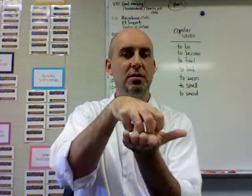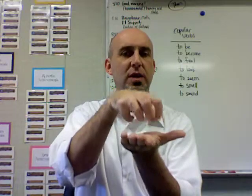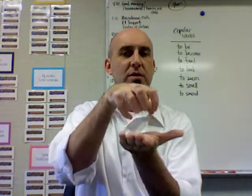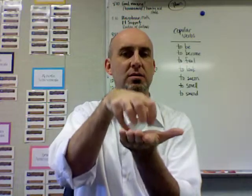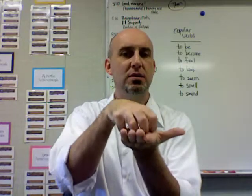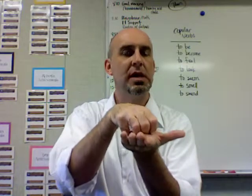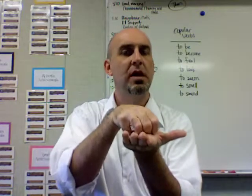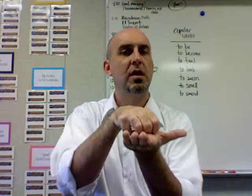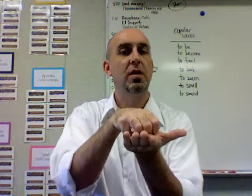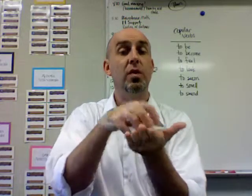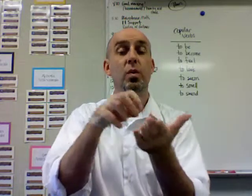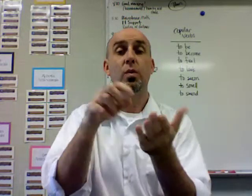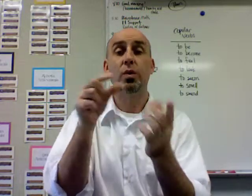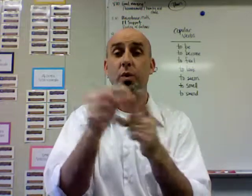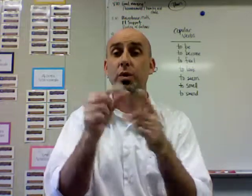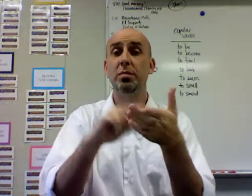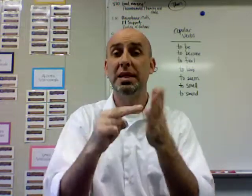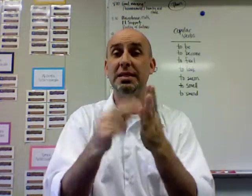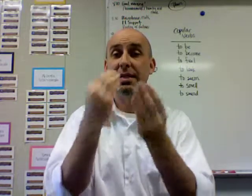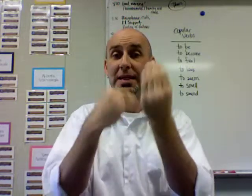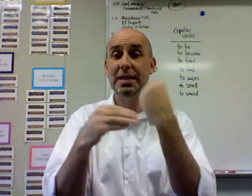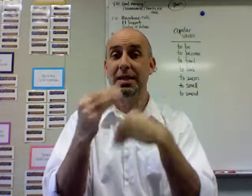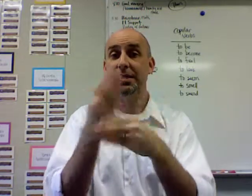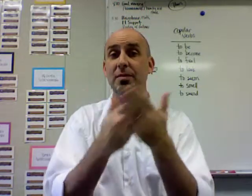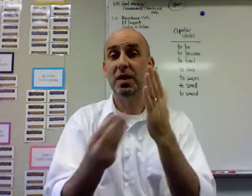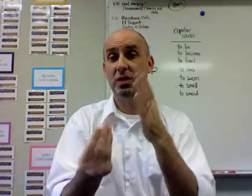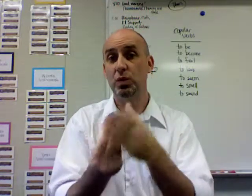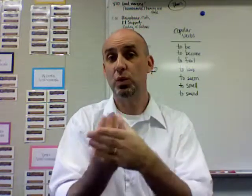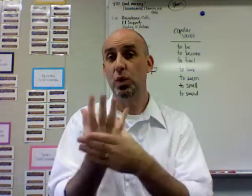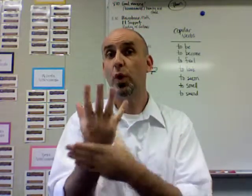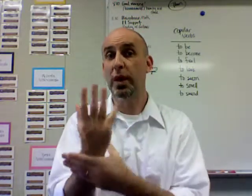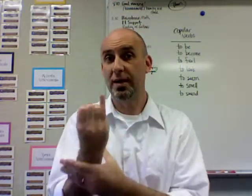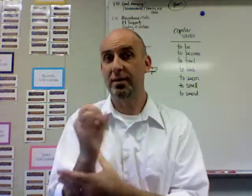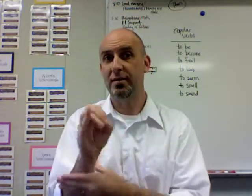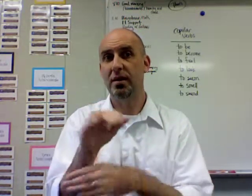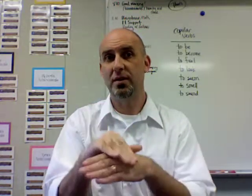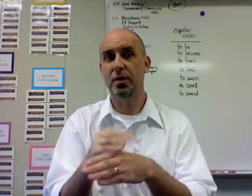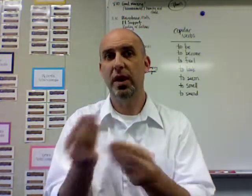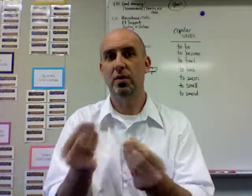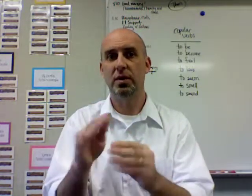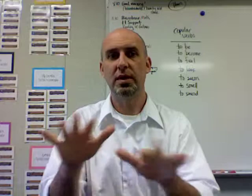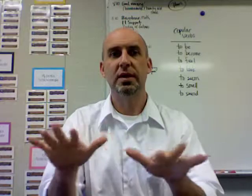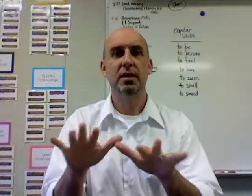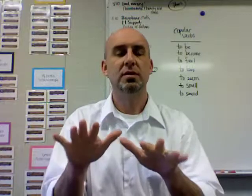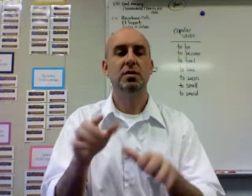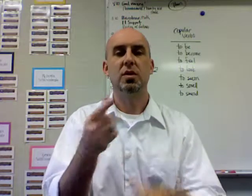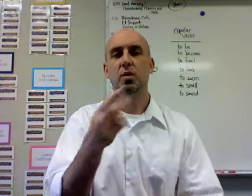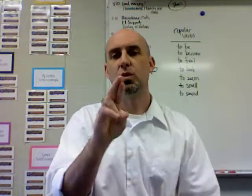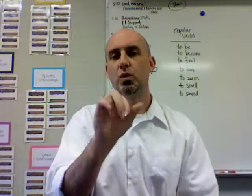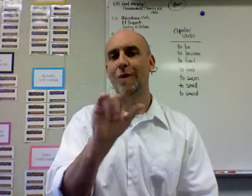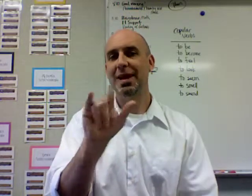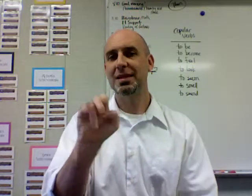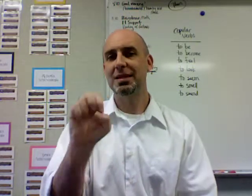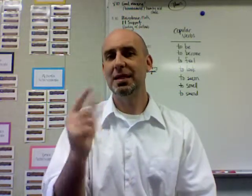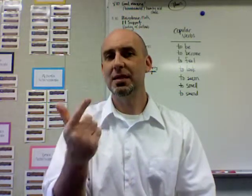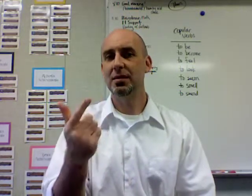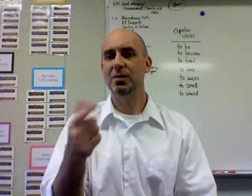ground. The word means eating something that's growing on the ground. So grazing, you can